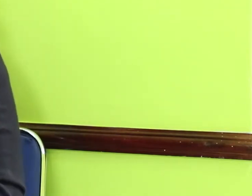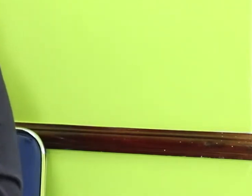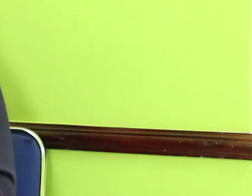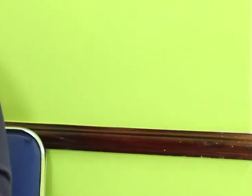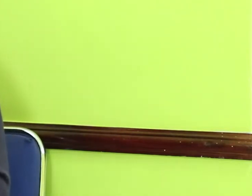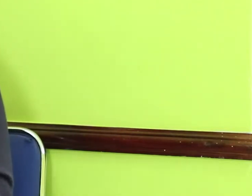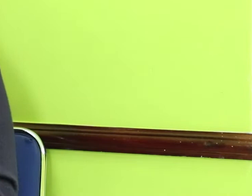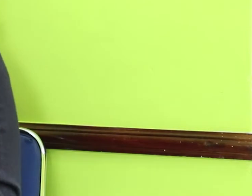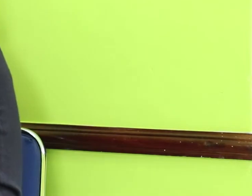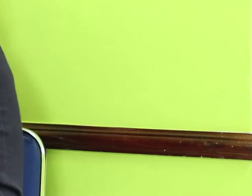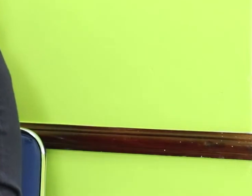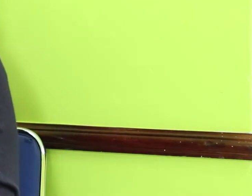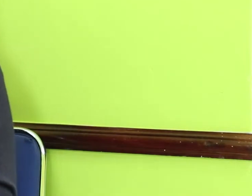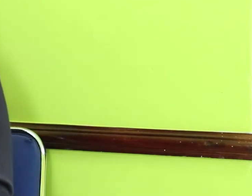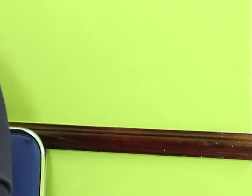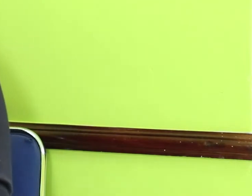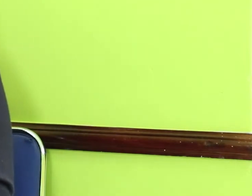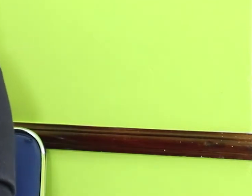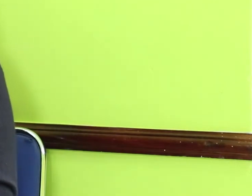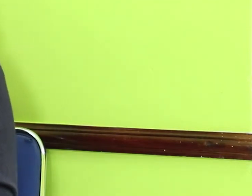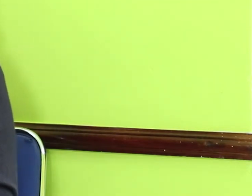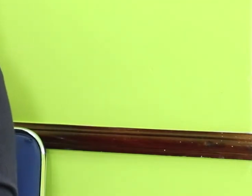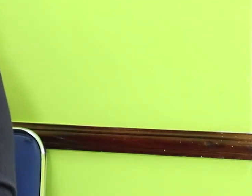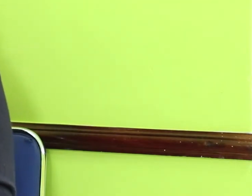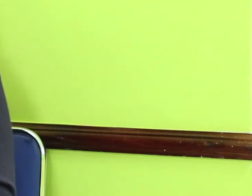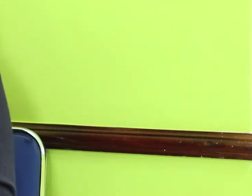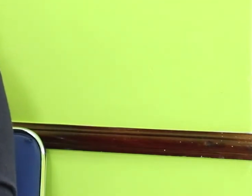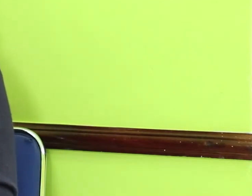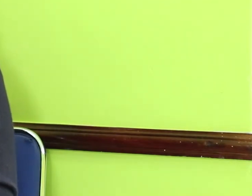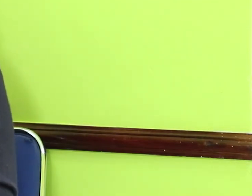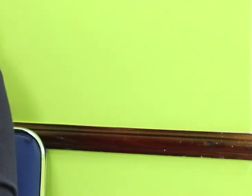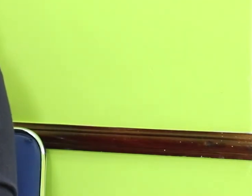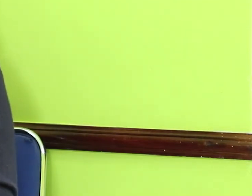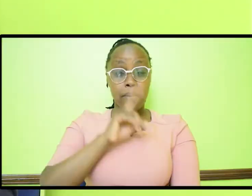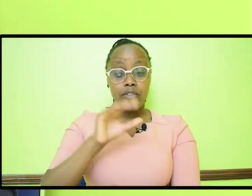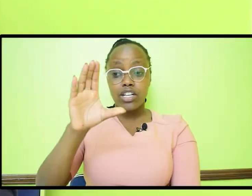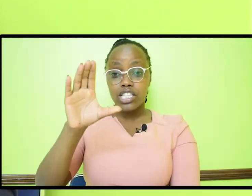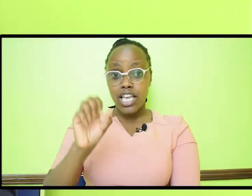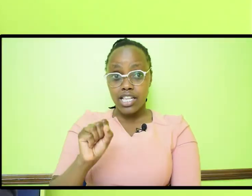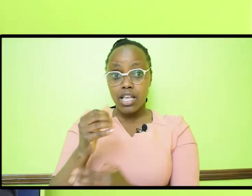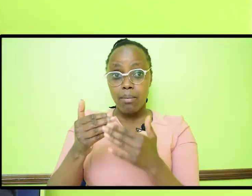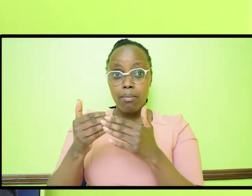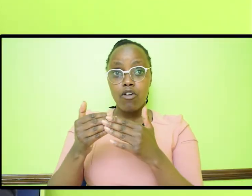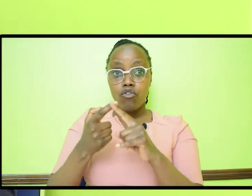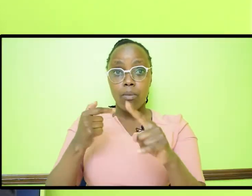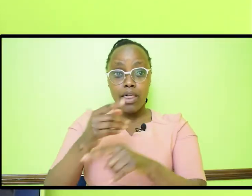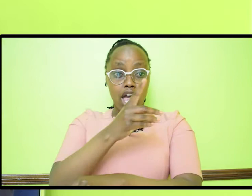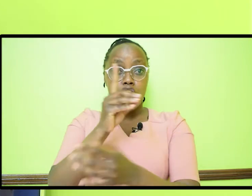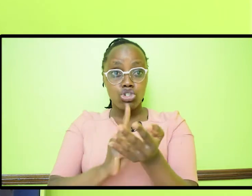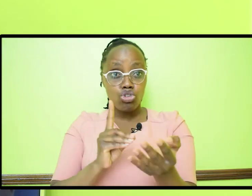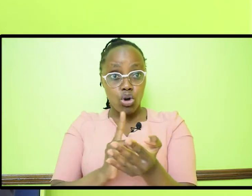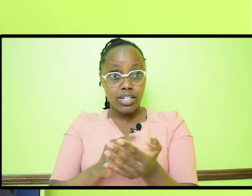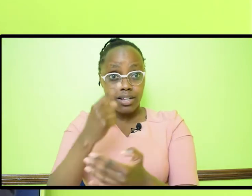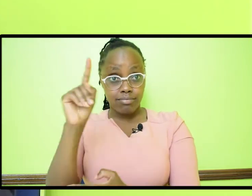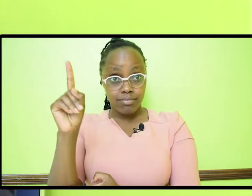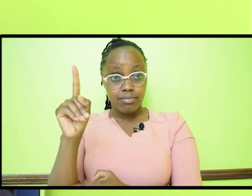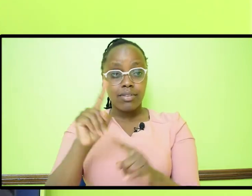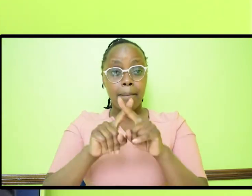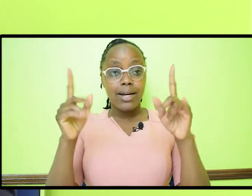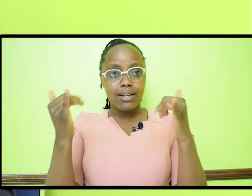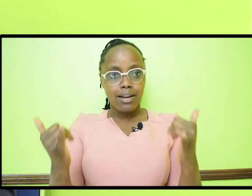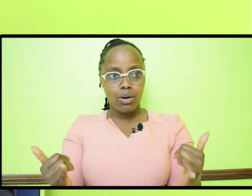you know. It was not something that I would understand. It wasn't myself, clear. Yeah. So you knew about the CS from the doctor, yes.